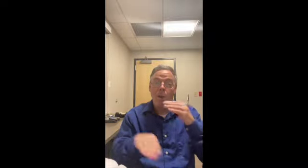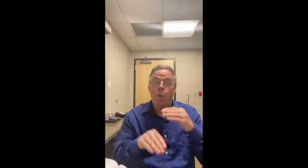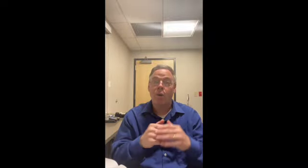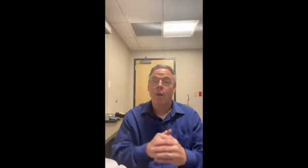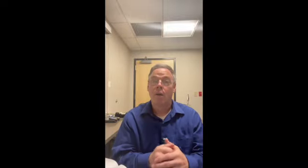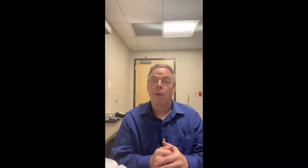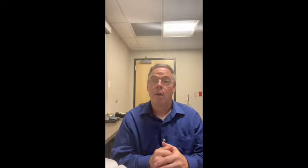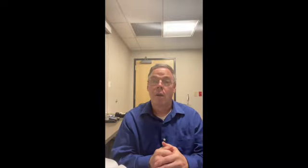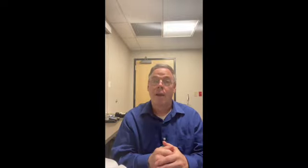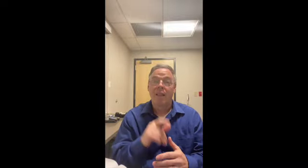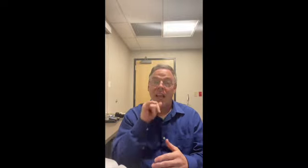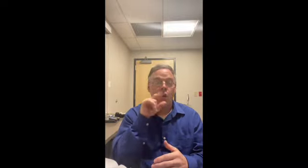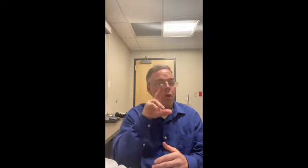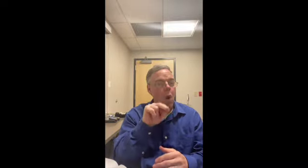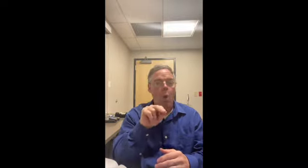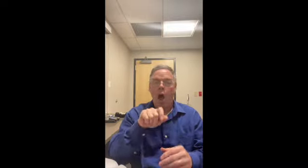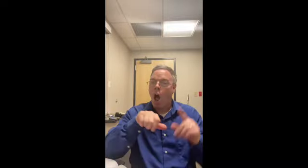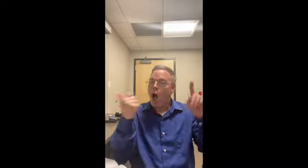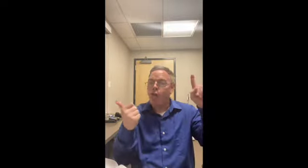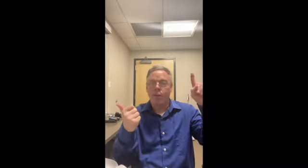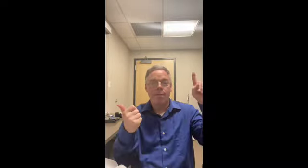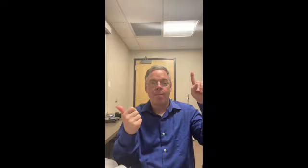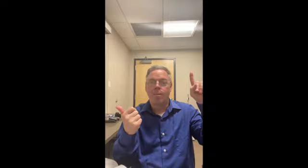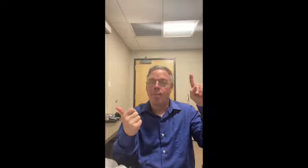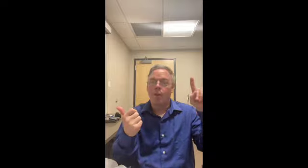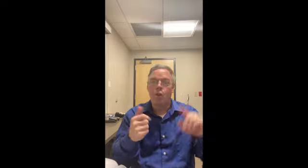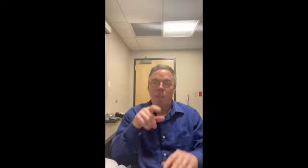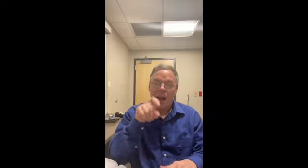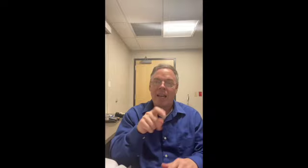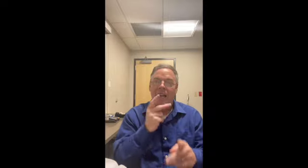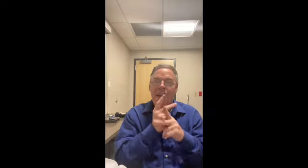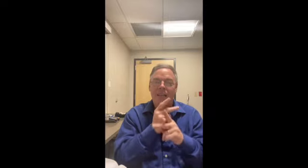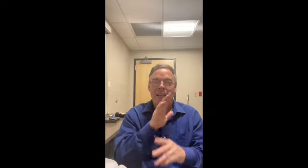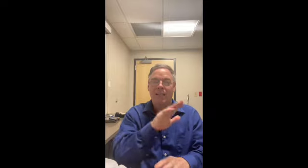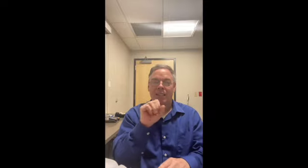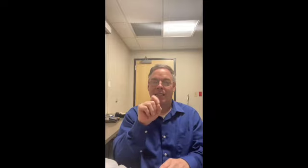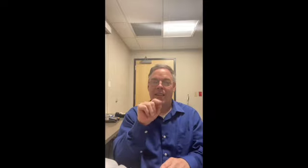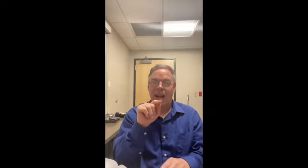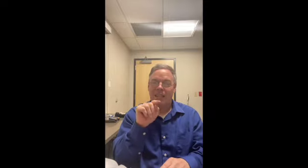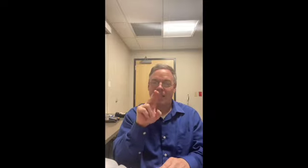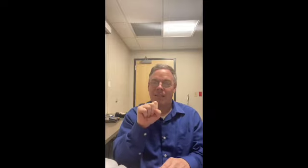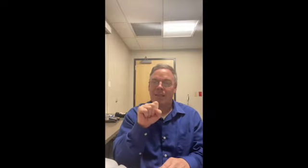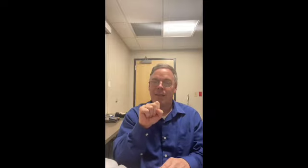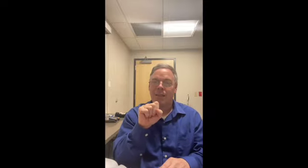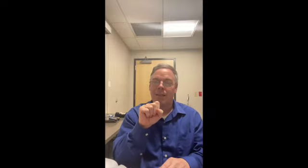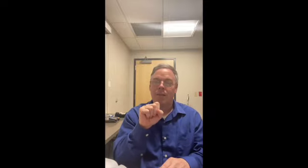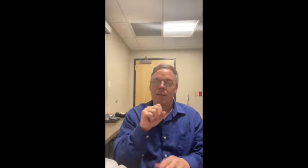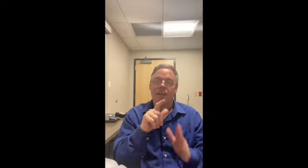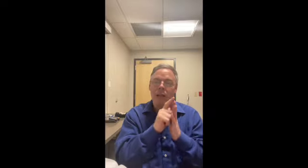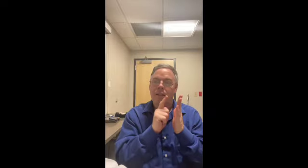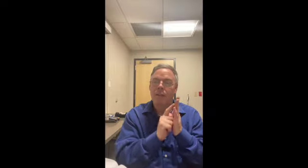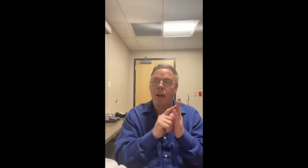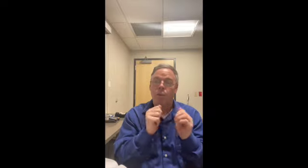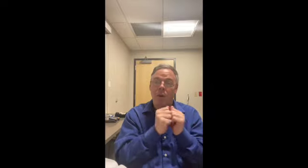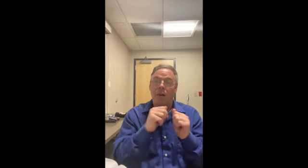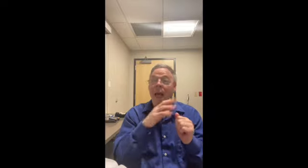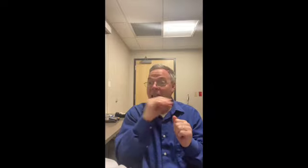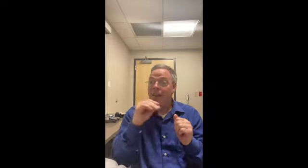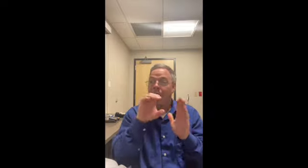and on earth below, and that there is no other. You must keep His statutes and commandments that I enjoin on you